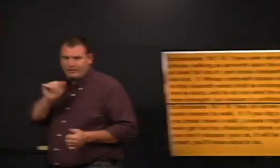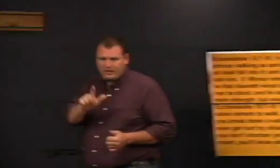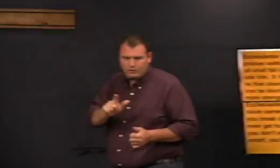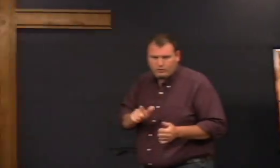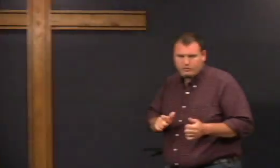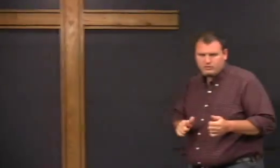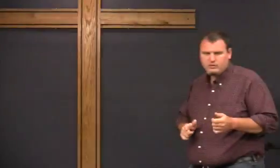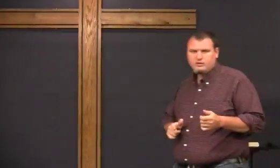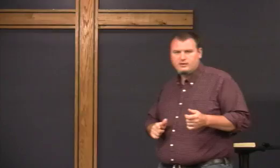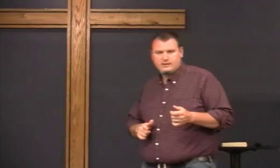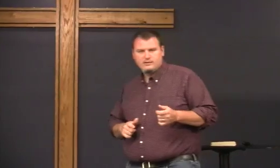manual.